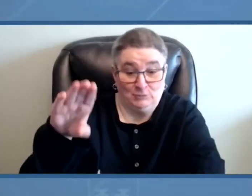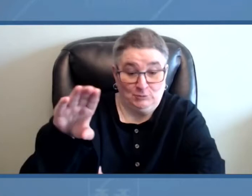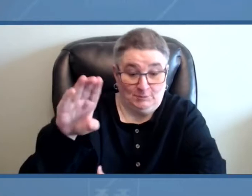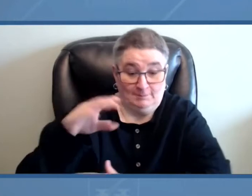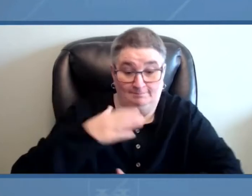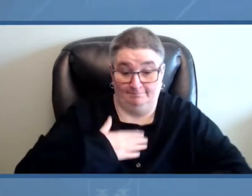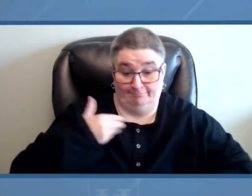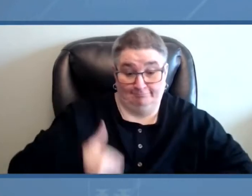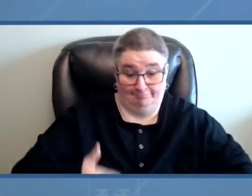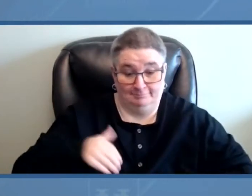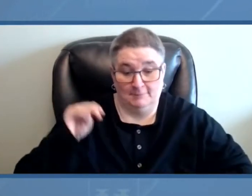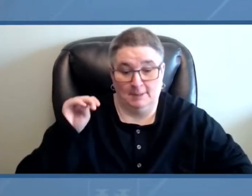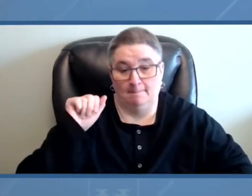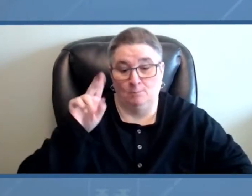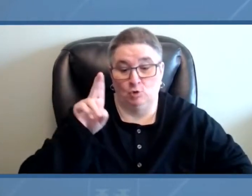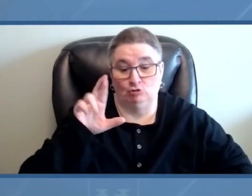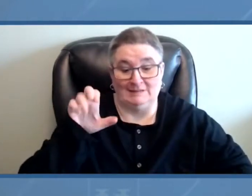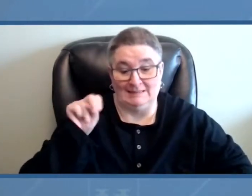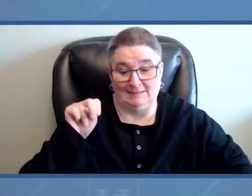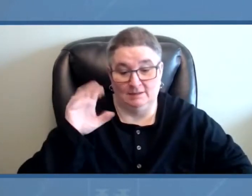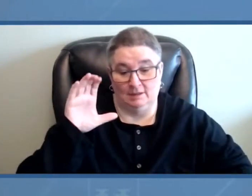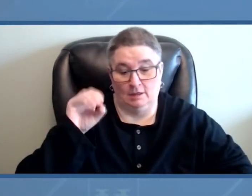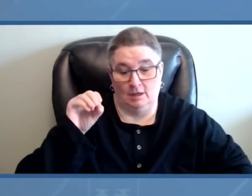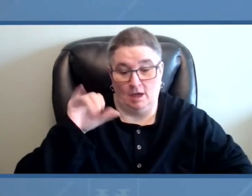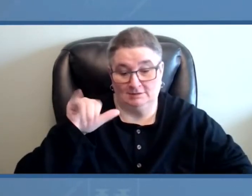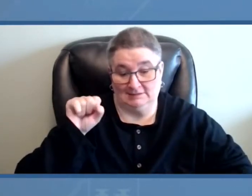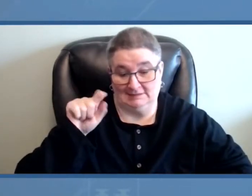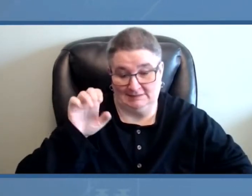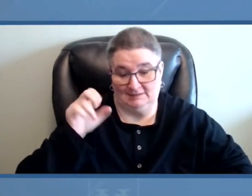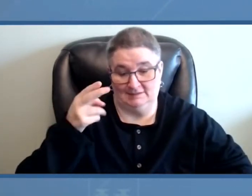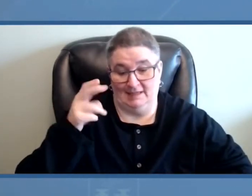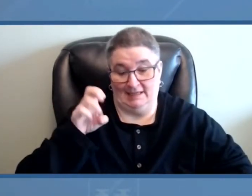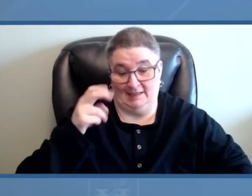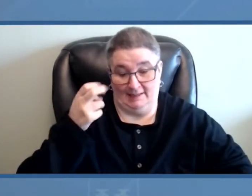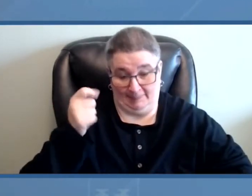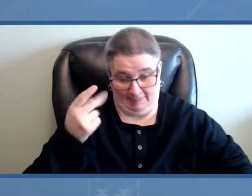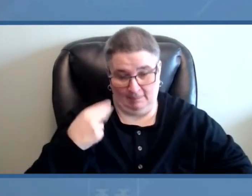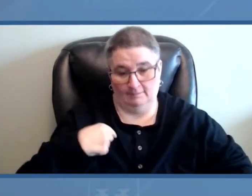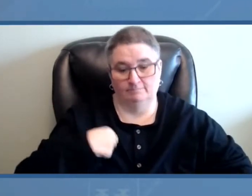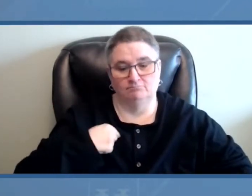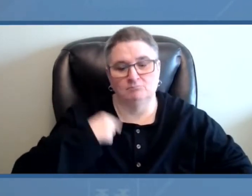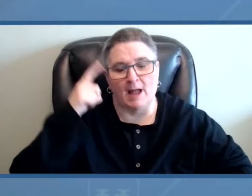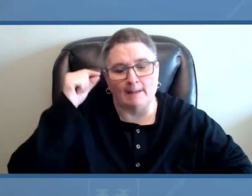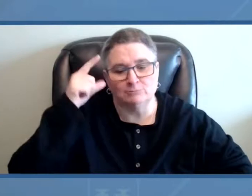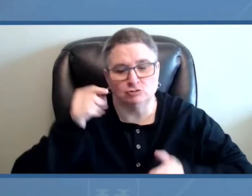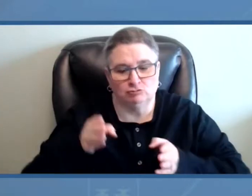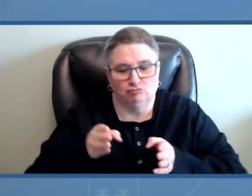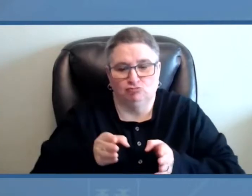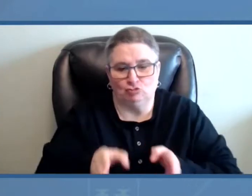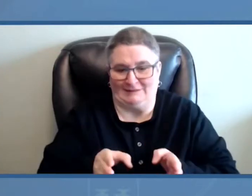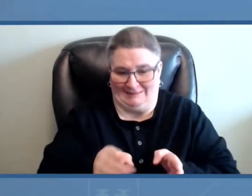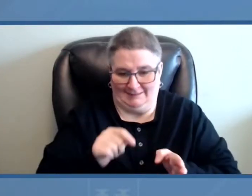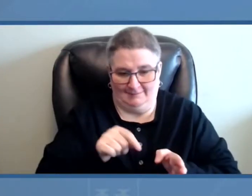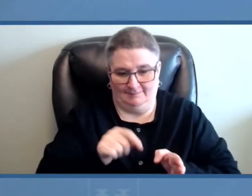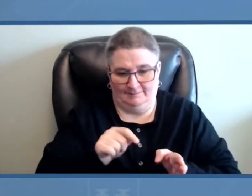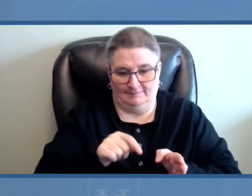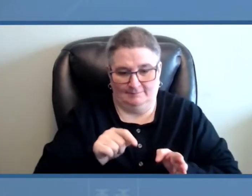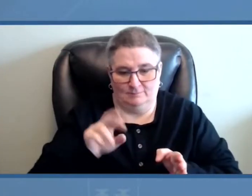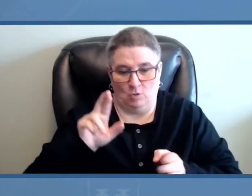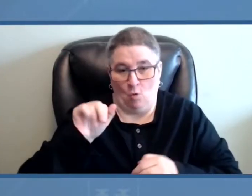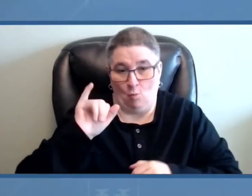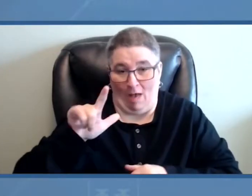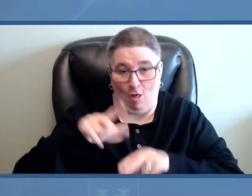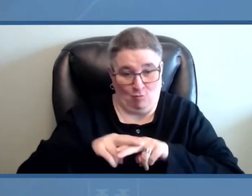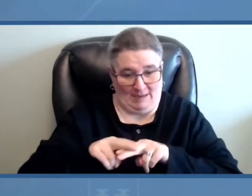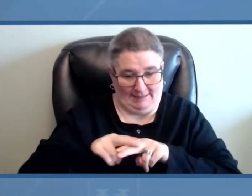Good afternoon. My name is Maureen Cousin-Heath. I am the Hamilton Street Railway's Director of Transit.